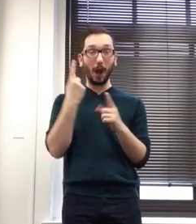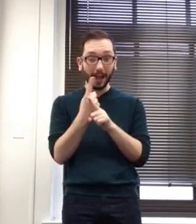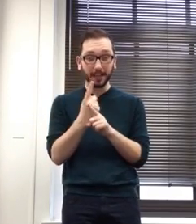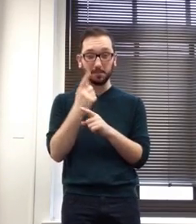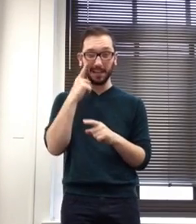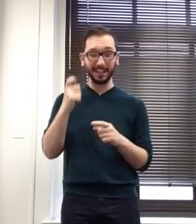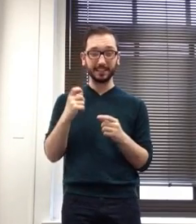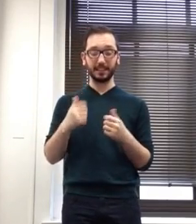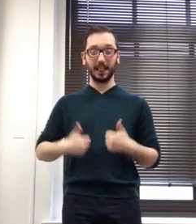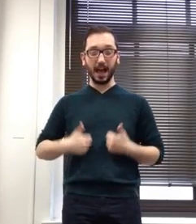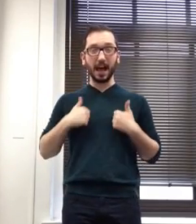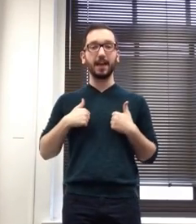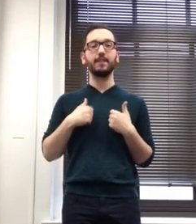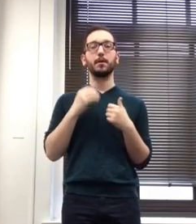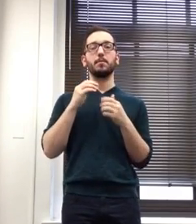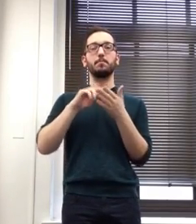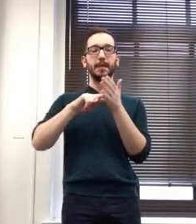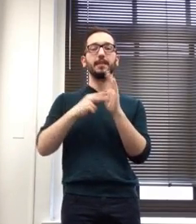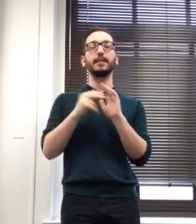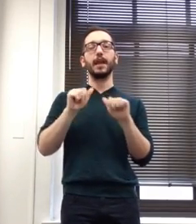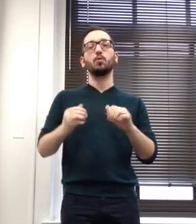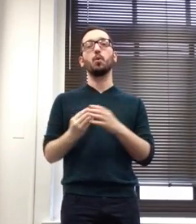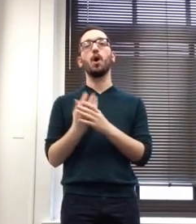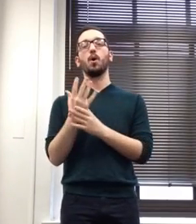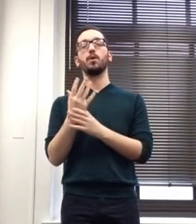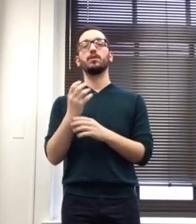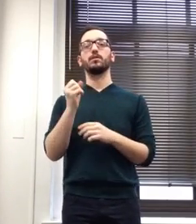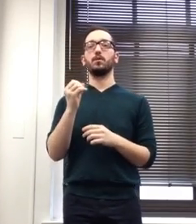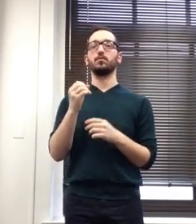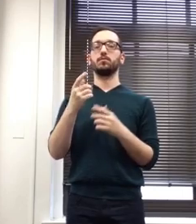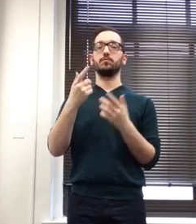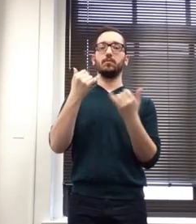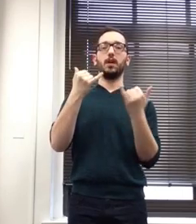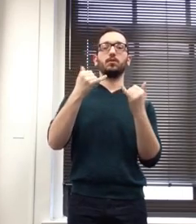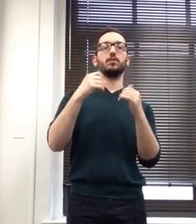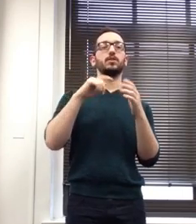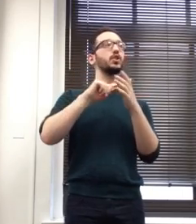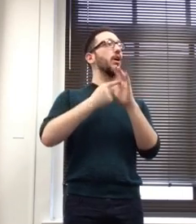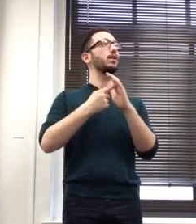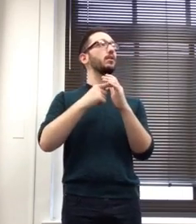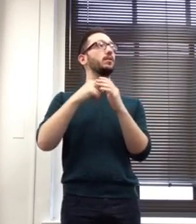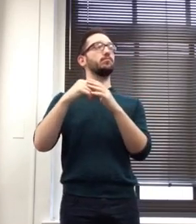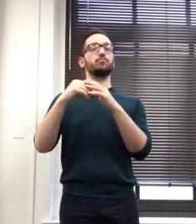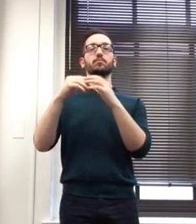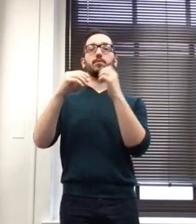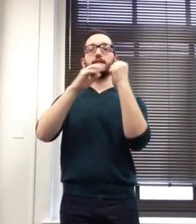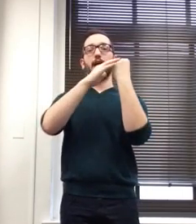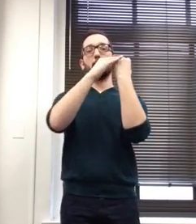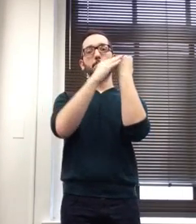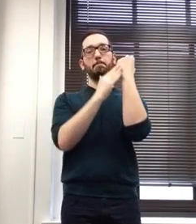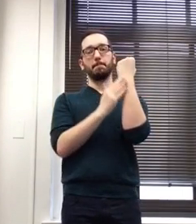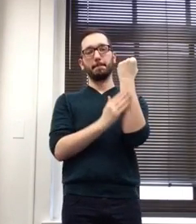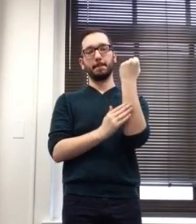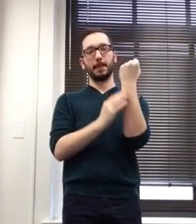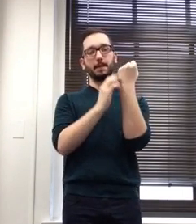bone. Let's go down a little bit further here. Let's start at the very top here. There's the end of the bone right here, the very cap of the bone. You know,